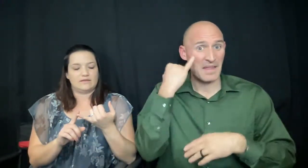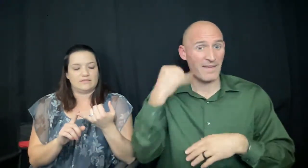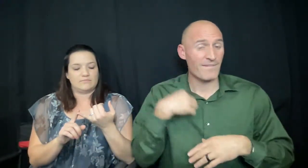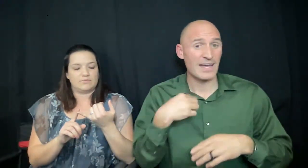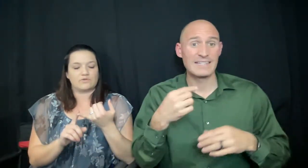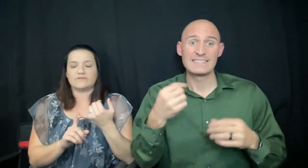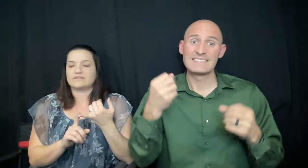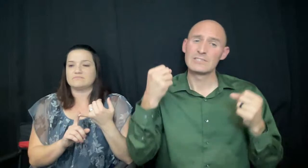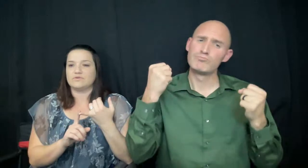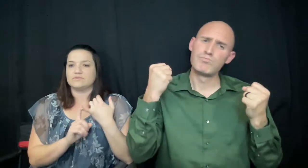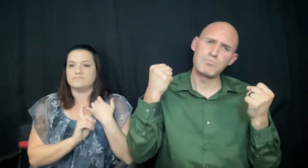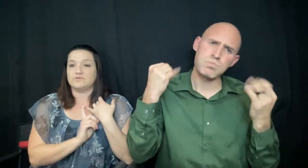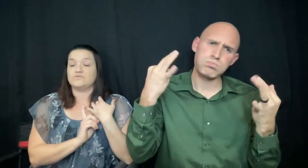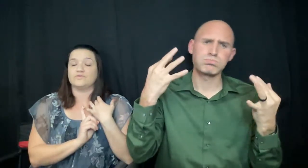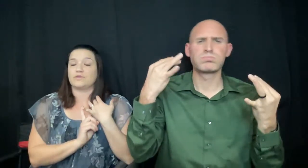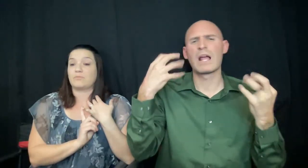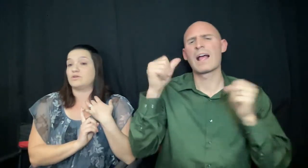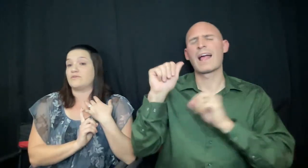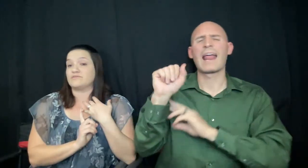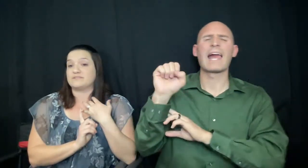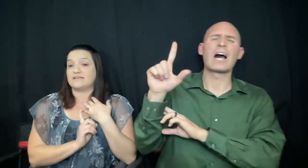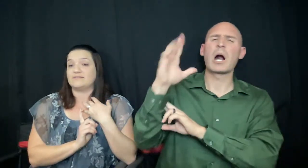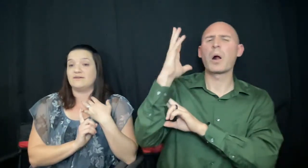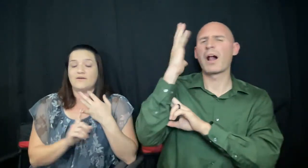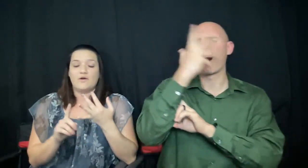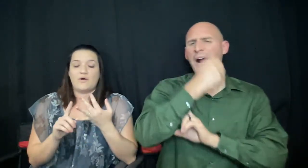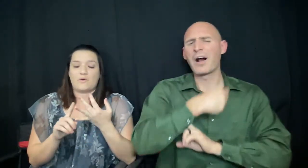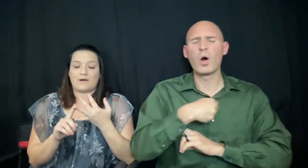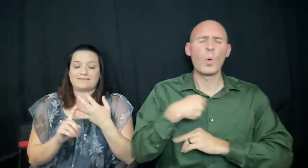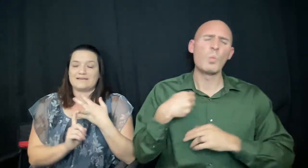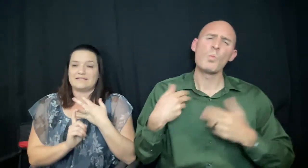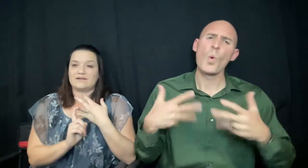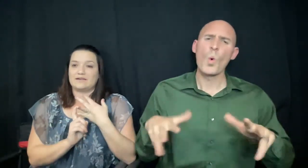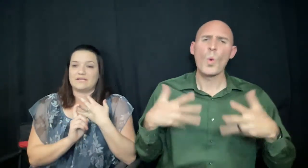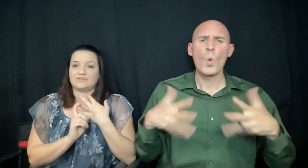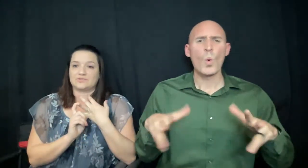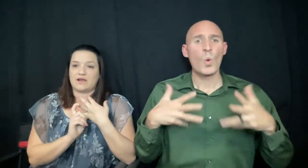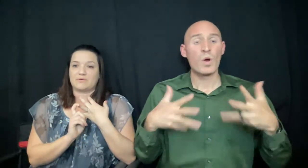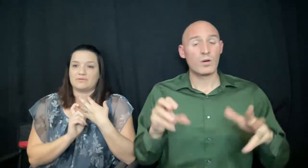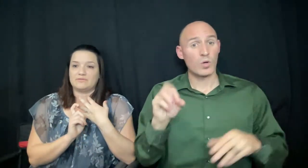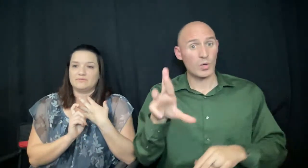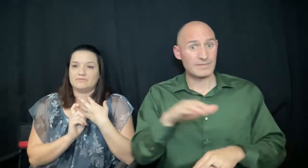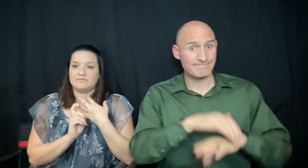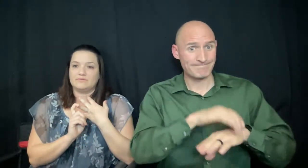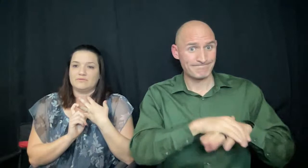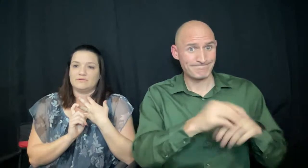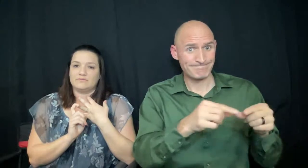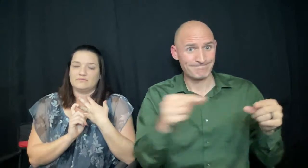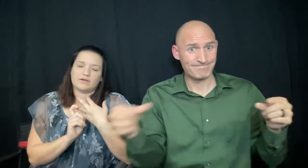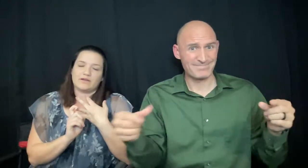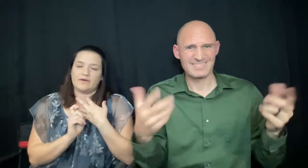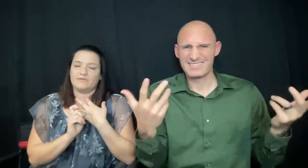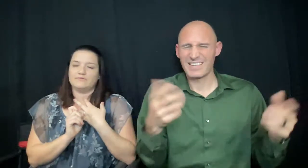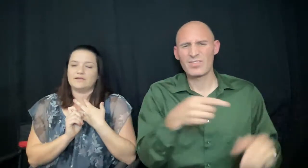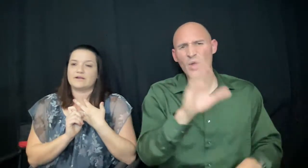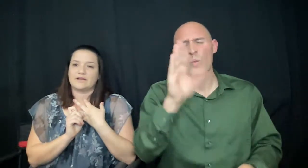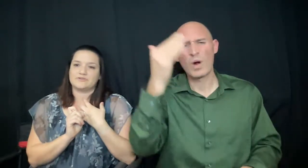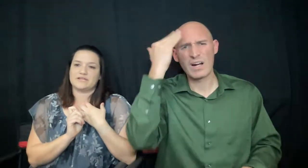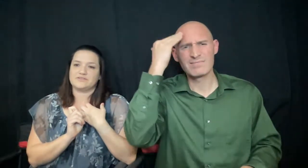in the perfect, most beautiful grammar you've ever seen, or I signed it on an English grammar, they're going to know. They're going to understand